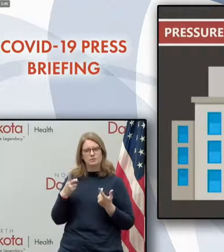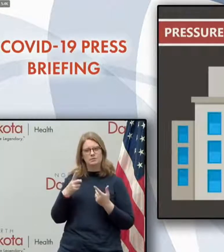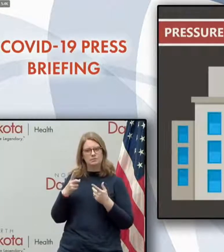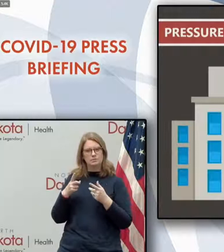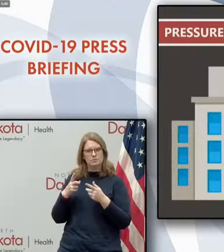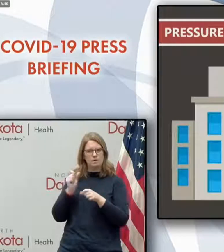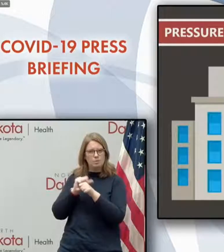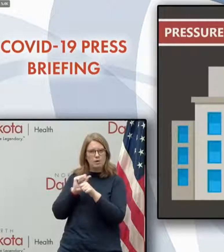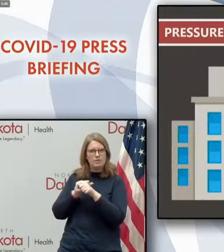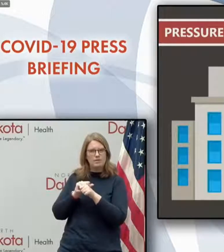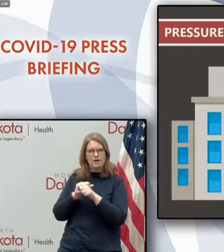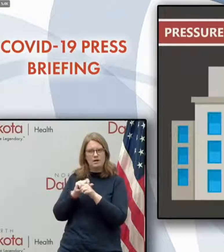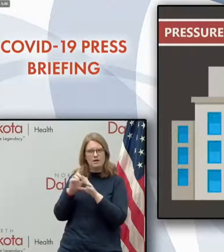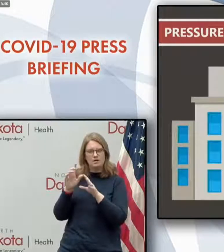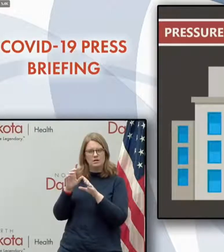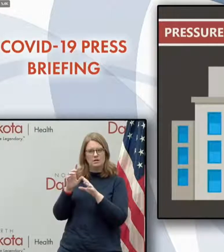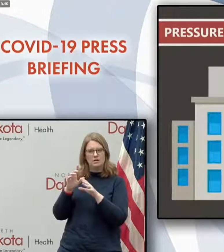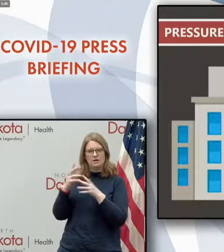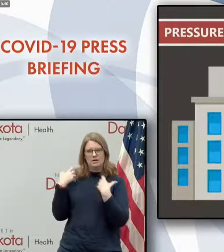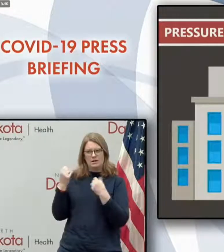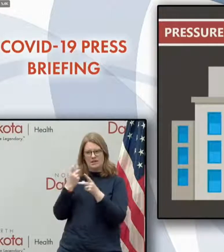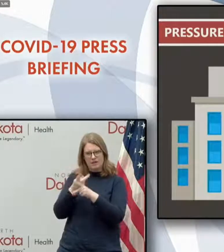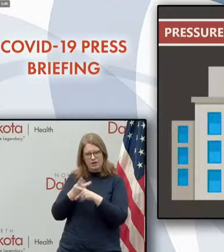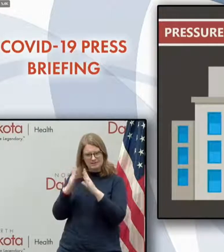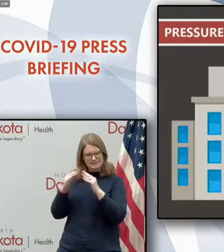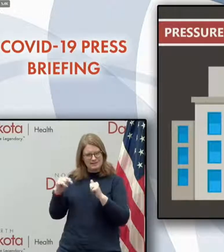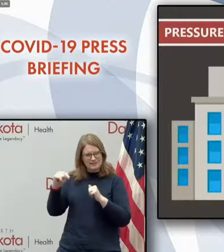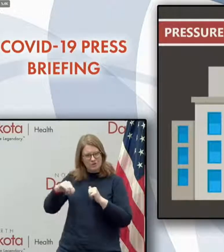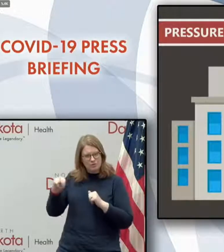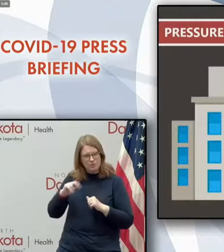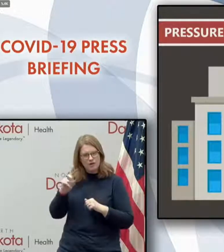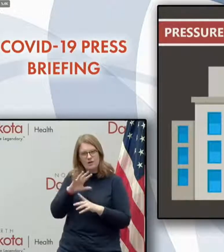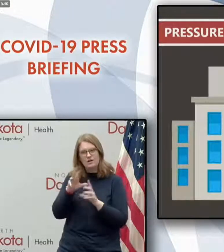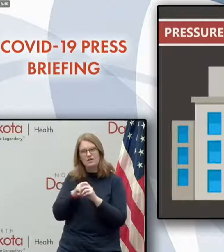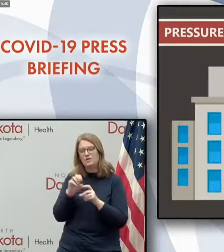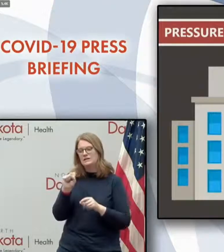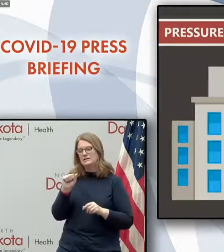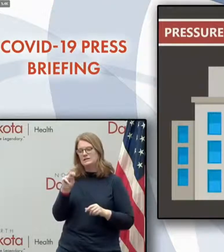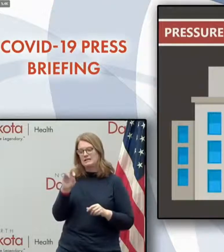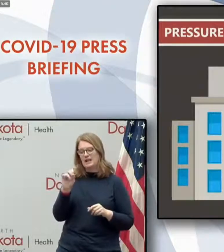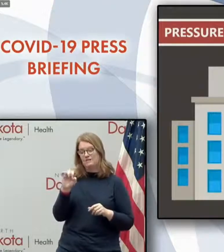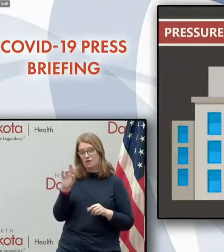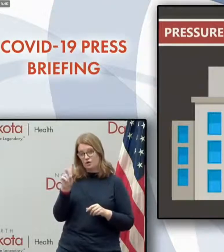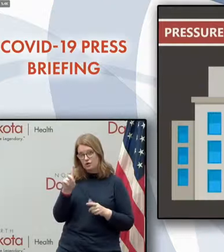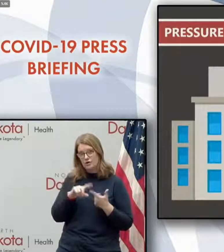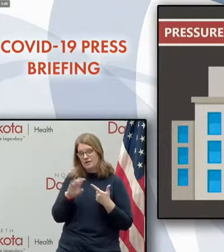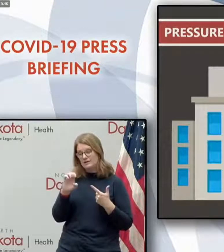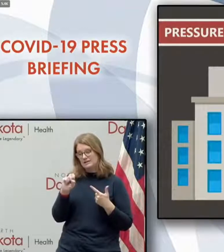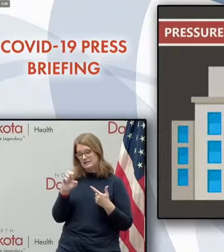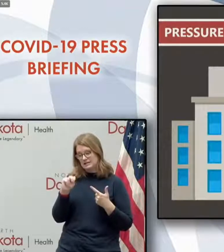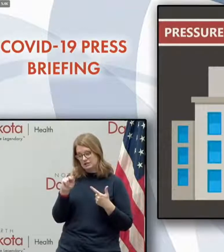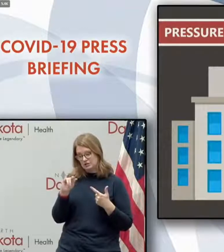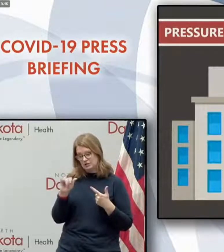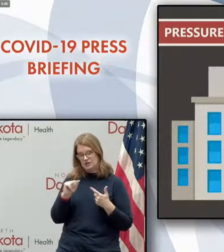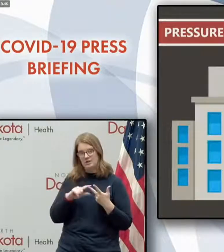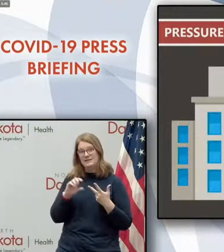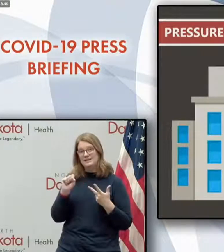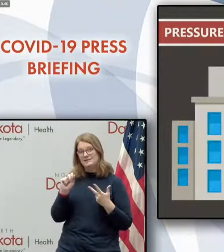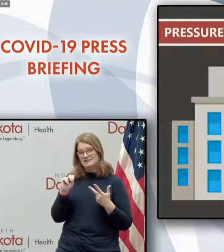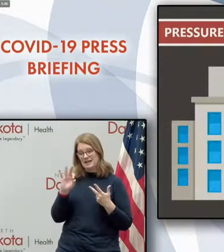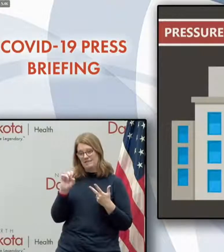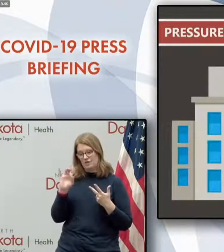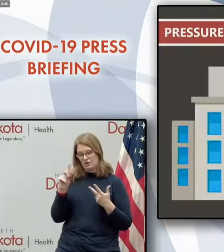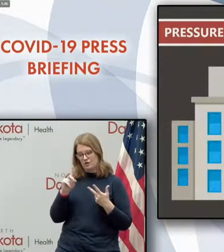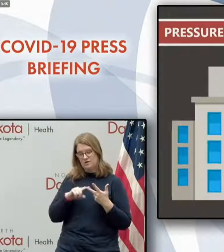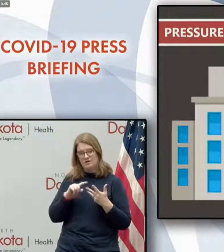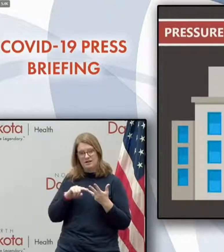healthcare systems in North Dakota, and that'll include Sanford Health and Essentia in Fargo, Sanford and CHI,